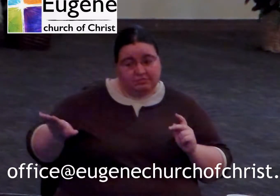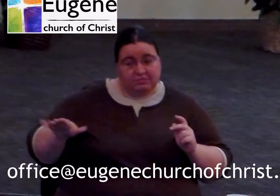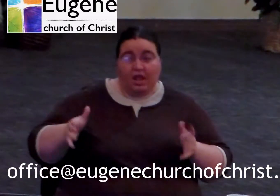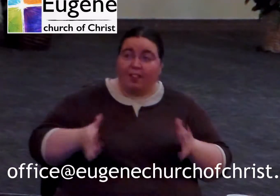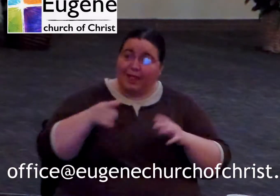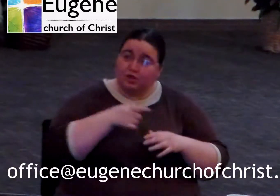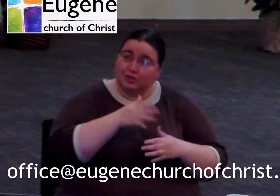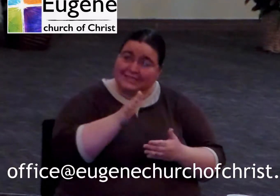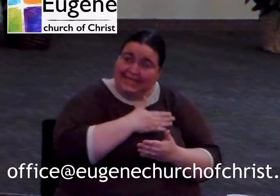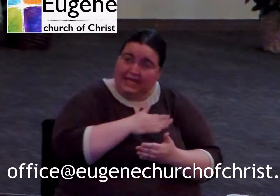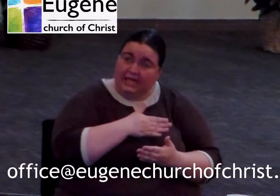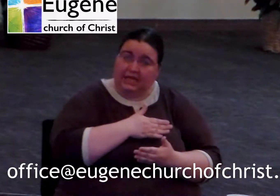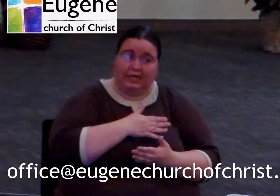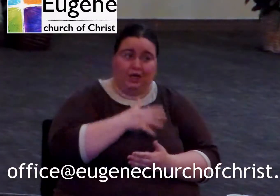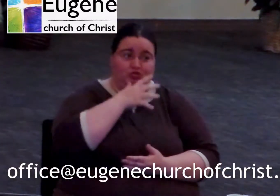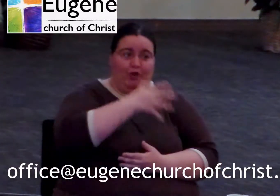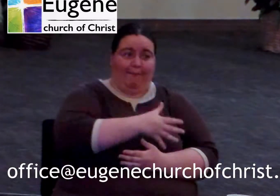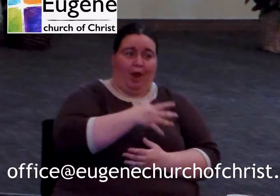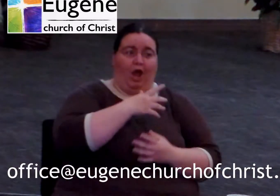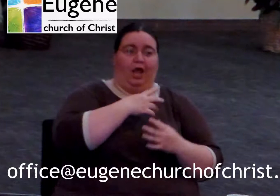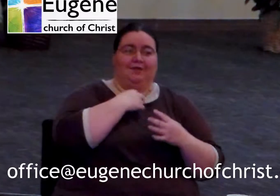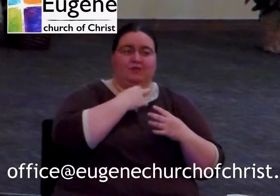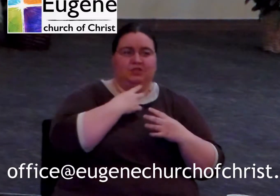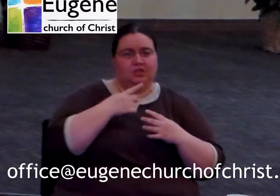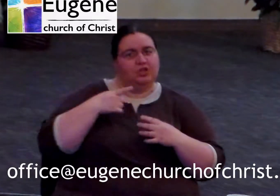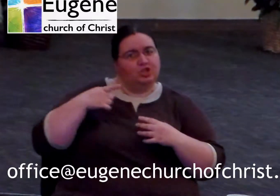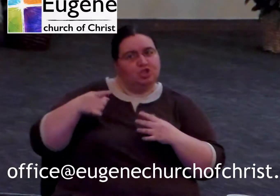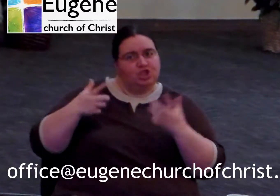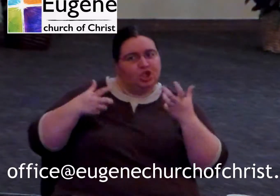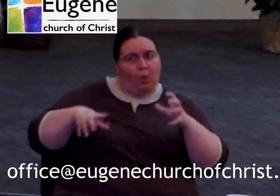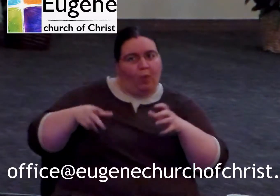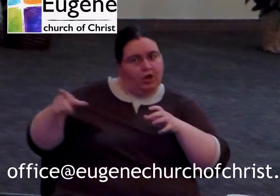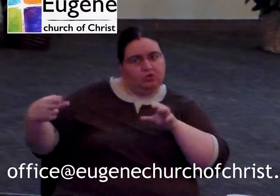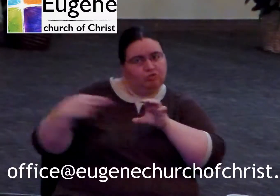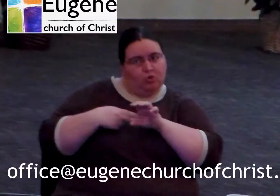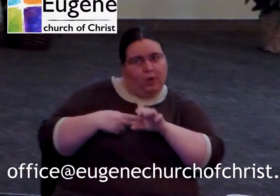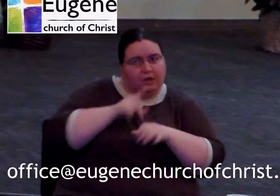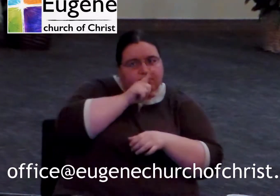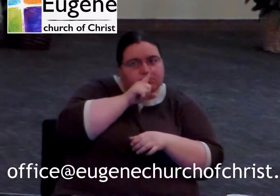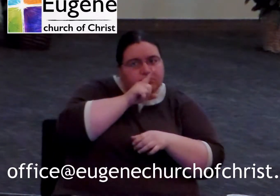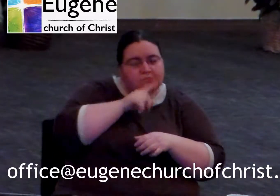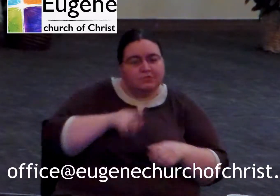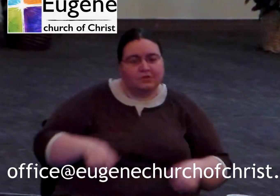Don't clap your hands. Don't clap your hands, okay?